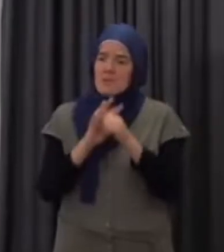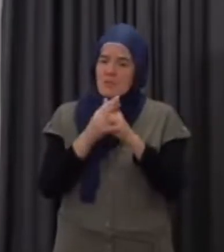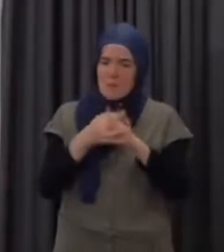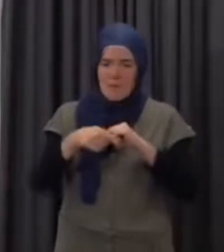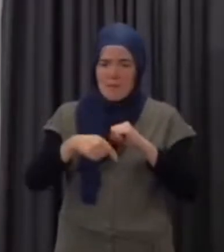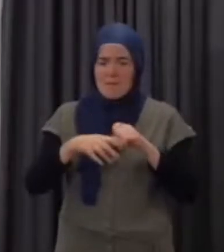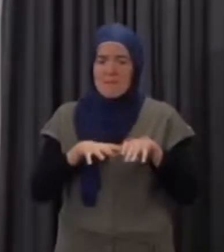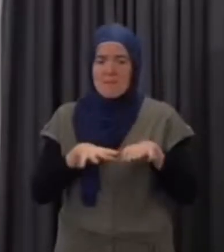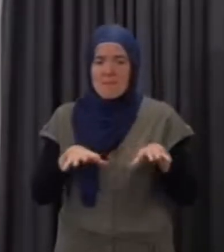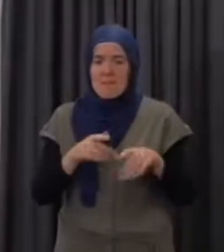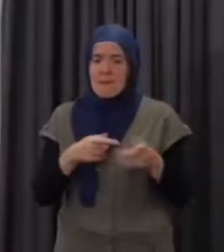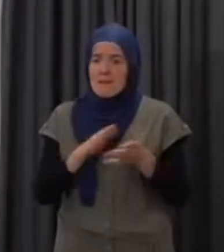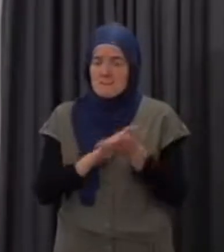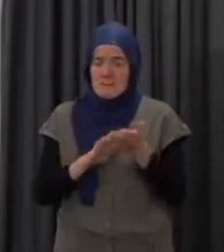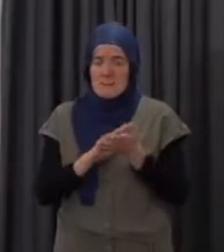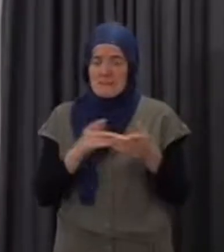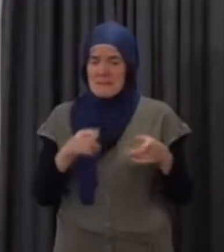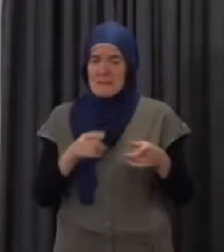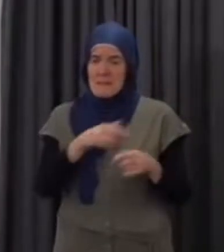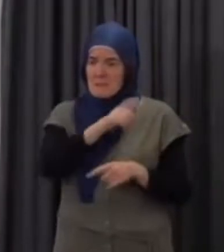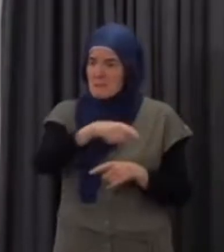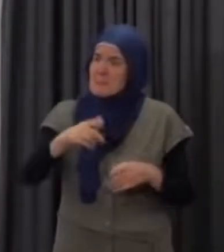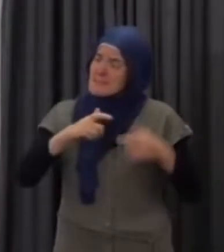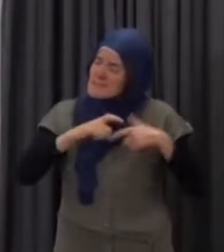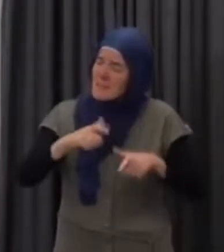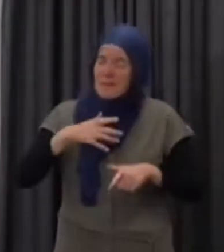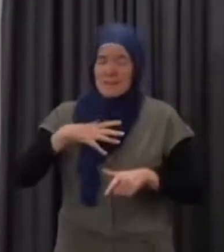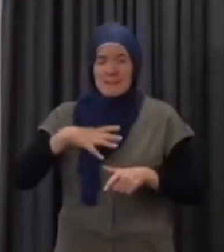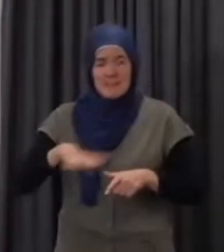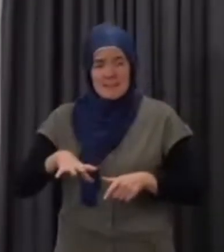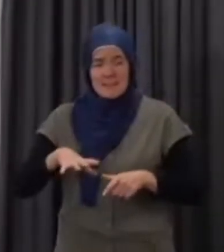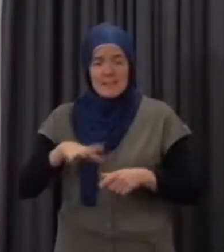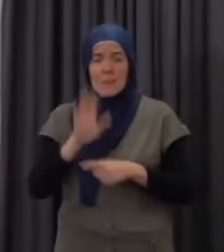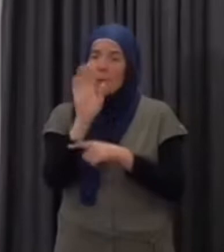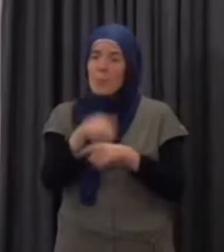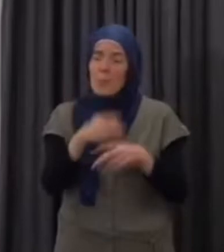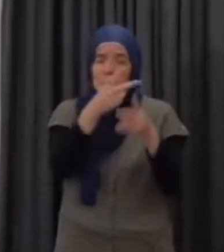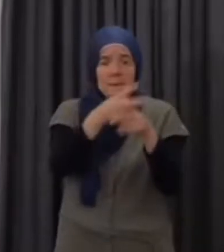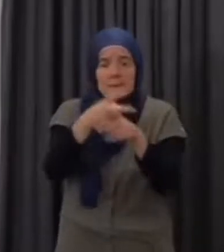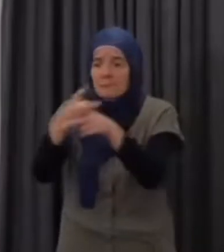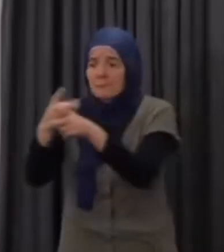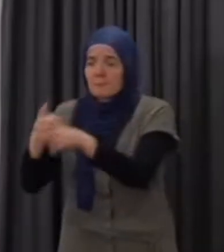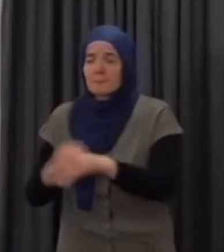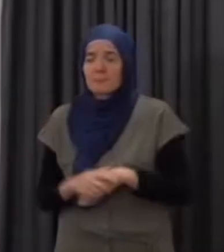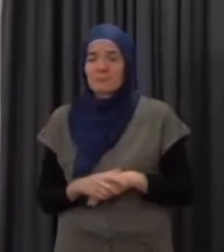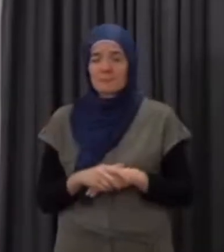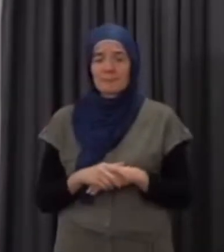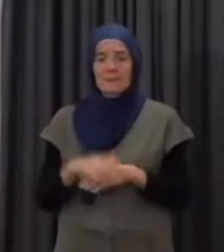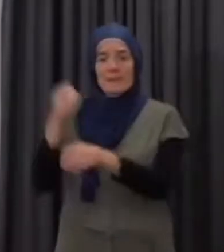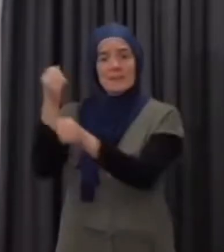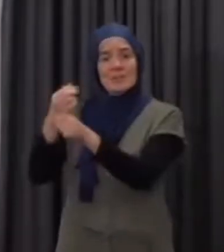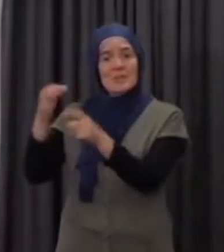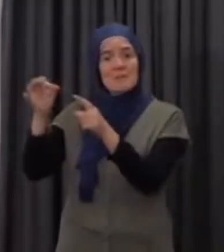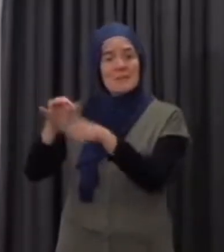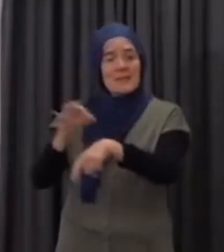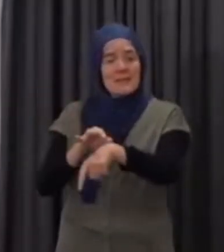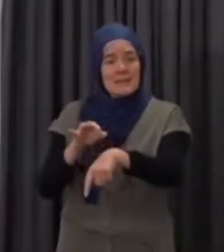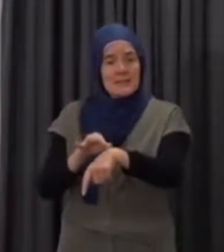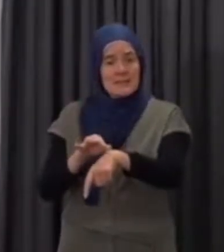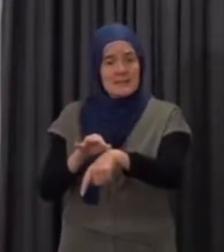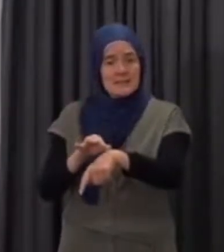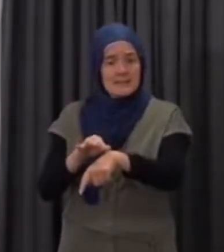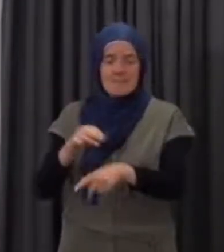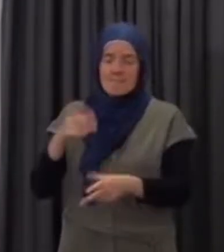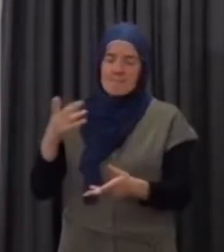to be cared for at home. We have seen up to a 25% reduction in GP practice activity, but GPs